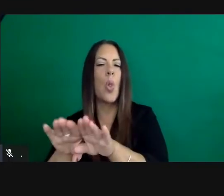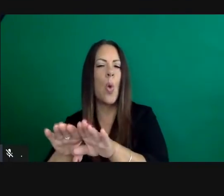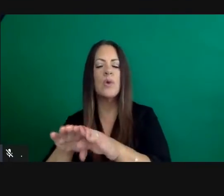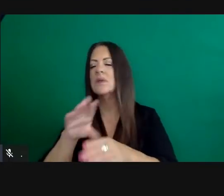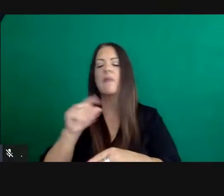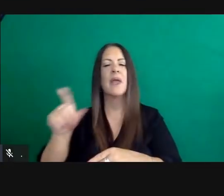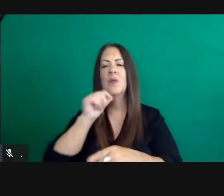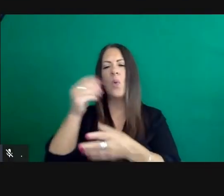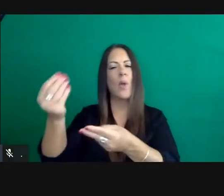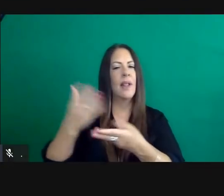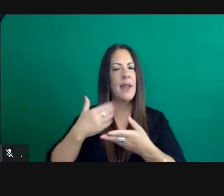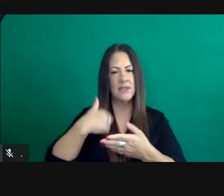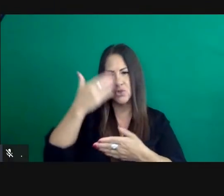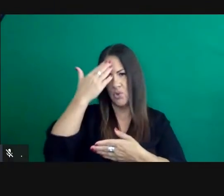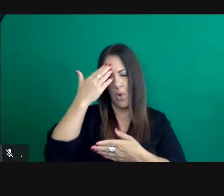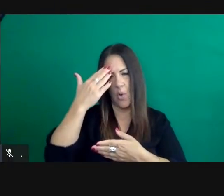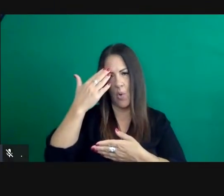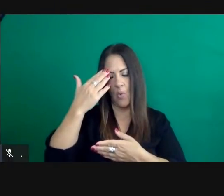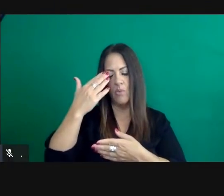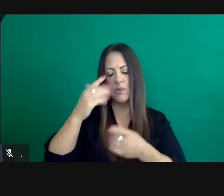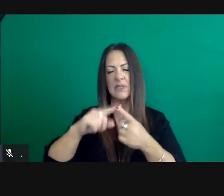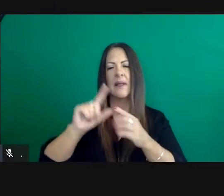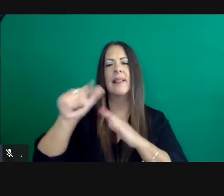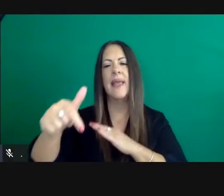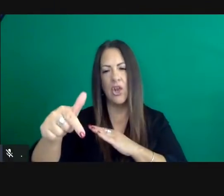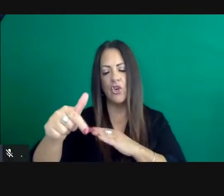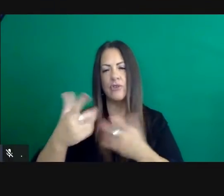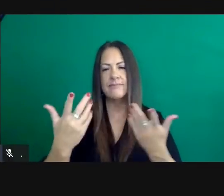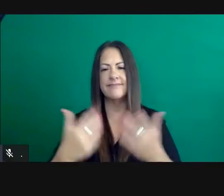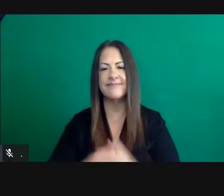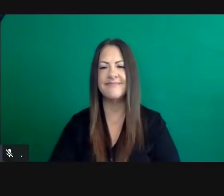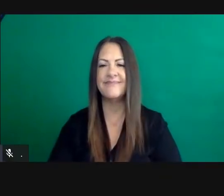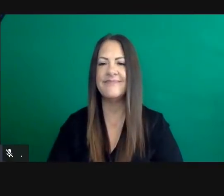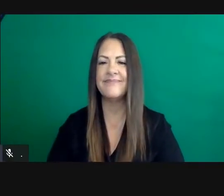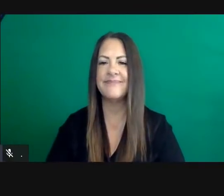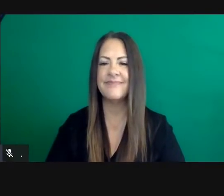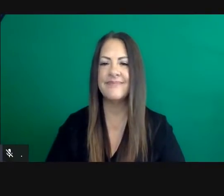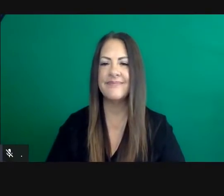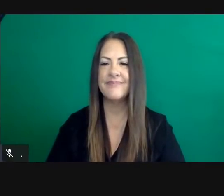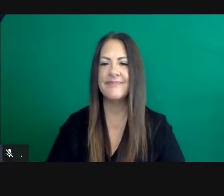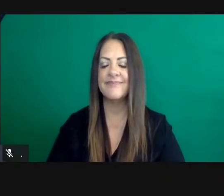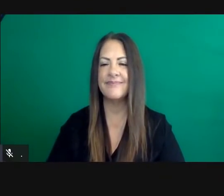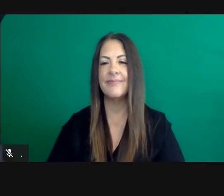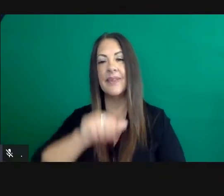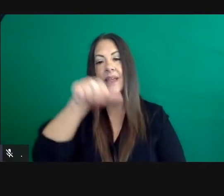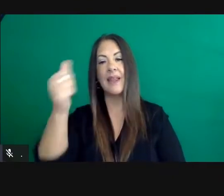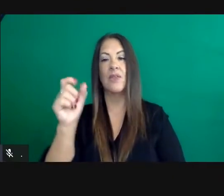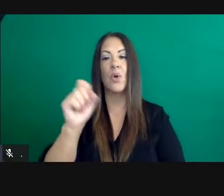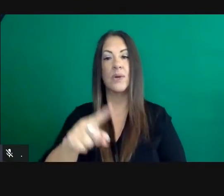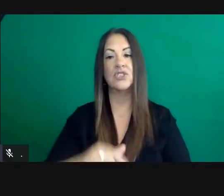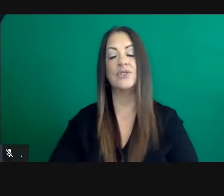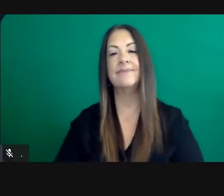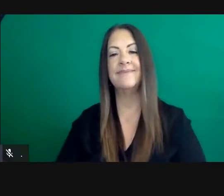see that number come in nearly as fast. Melody Gutierrez, the Los Angeles Times.